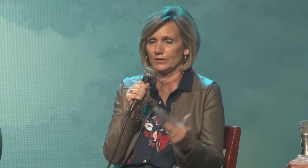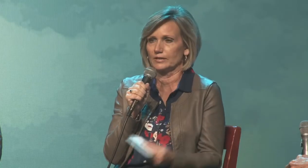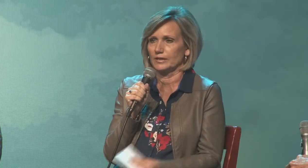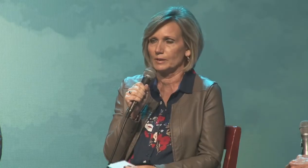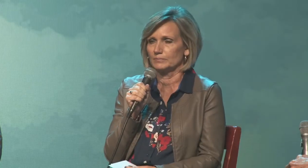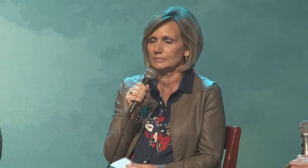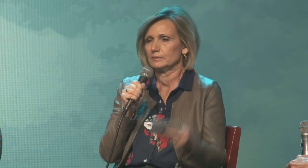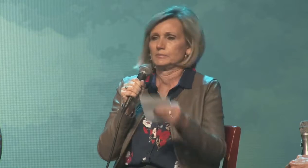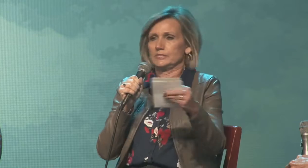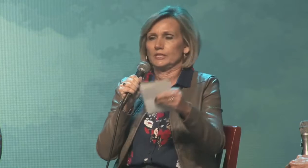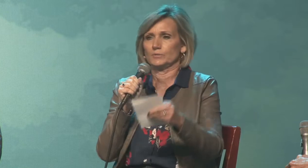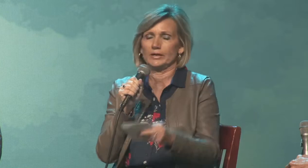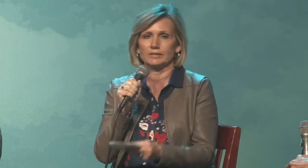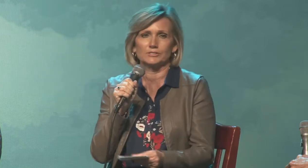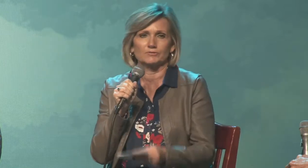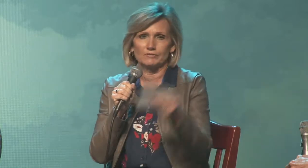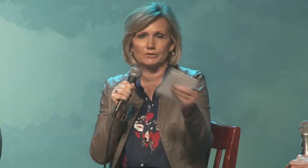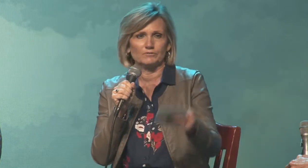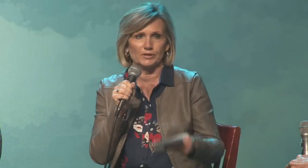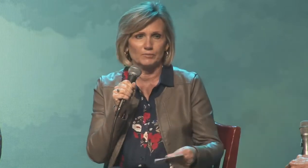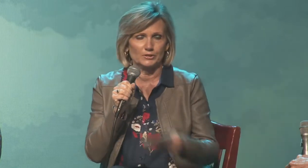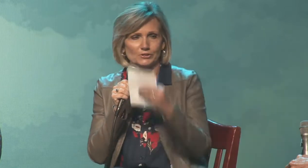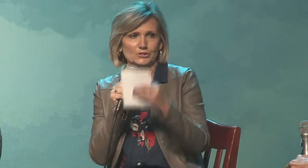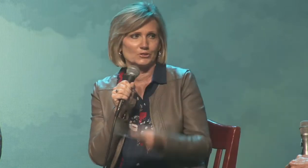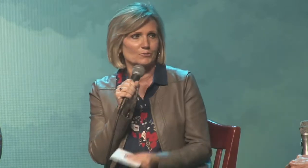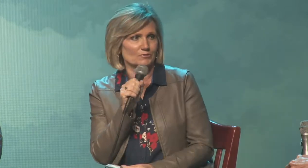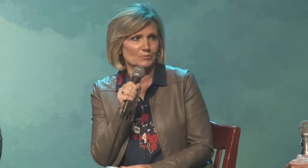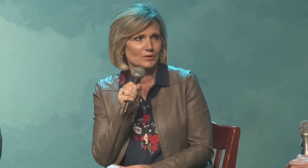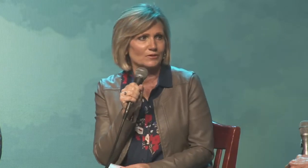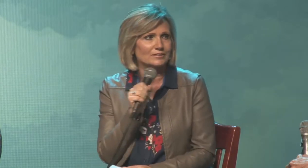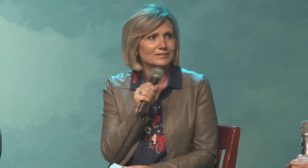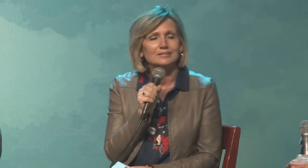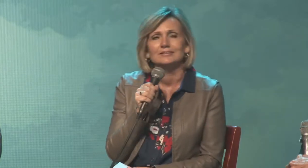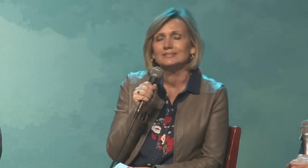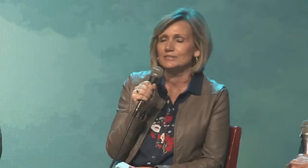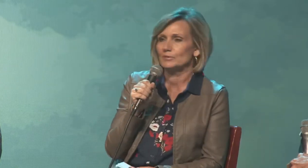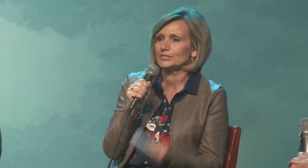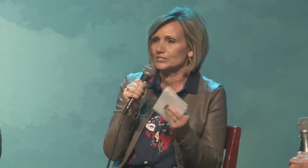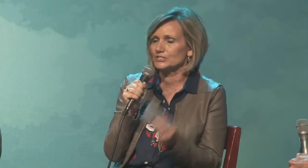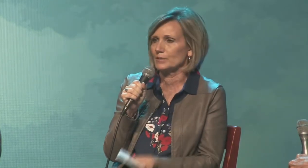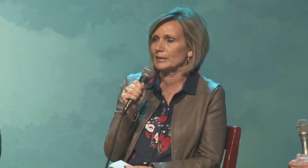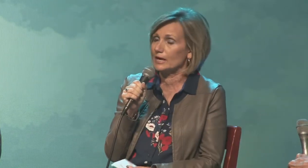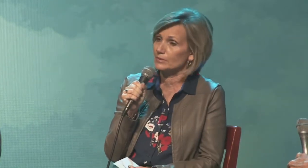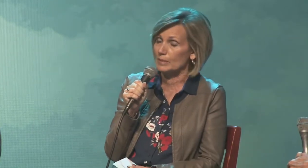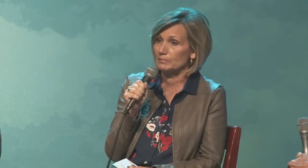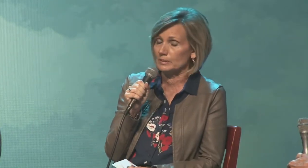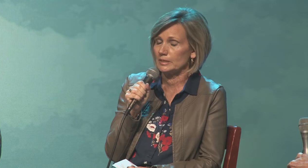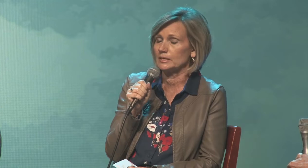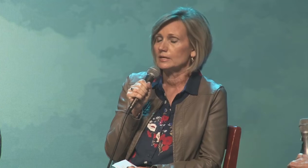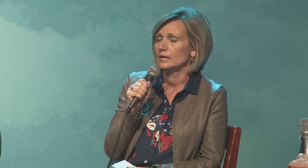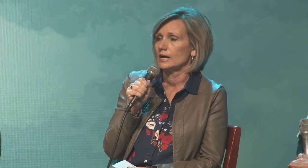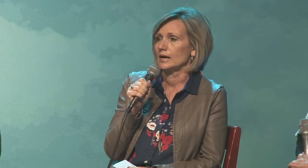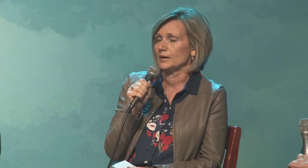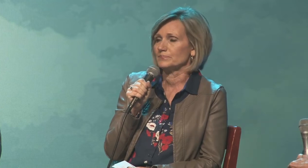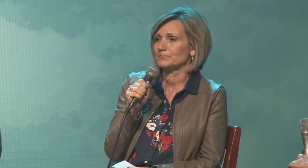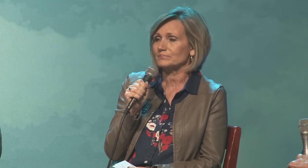on and crank it up and singing away. So if you're ever in front of me and you look in your rearview mirror and somebody's just jamming out, that might be